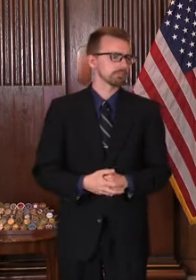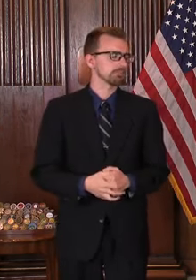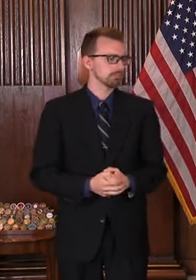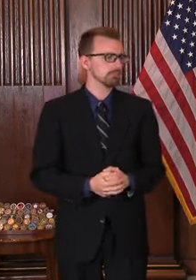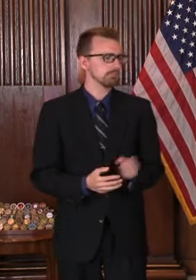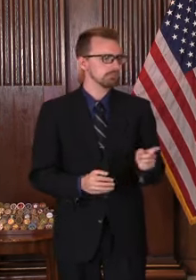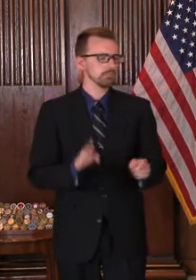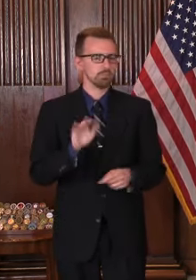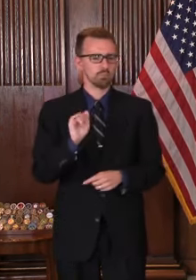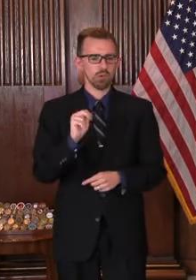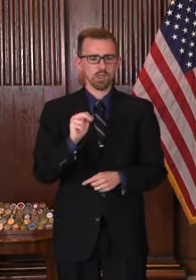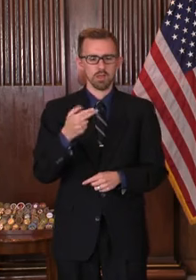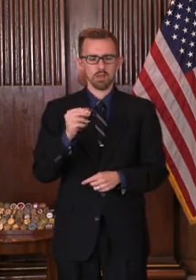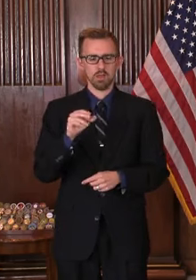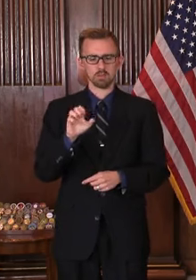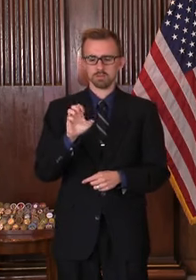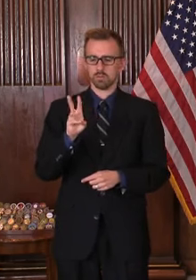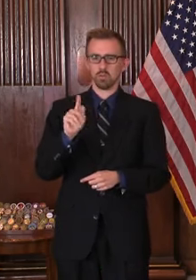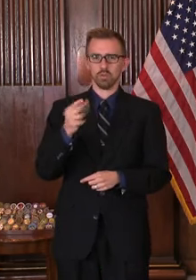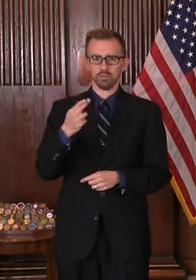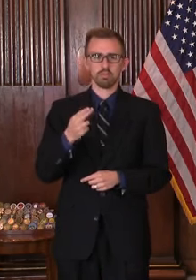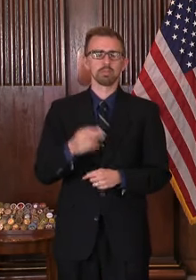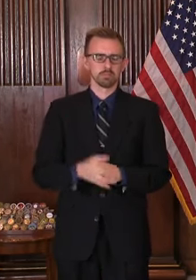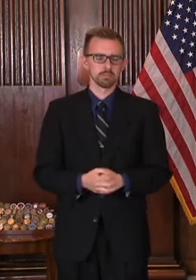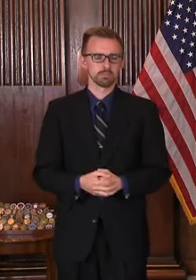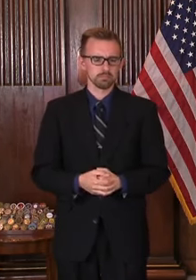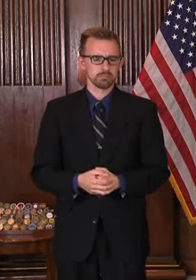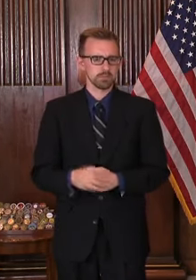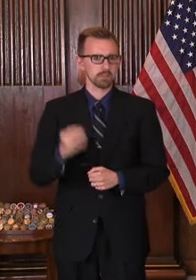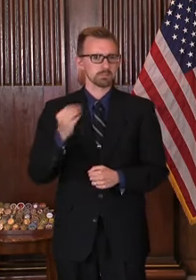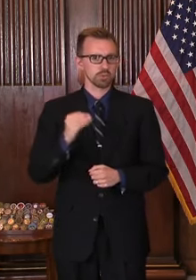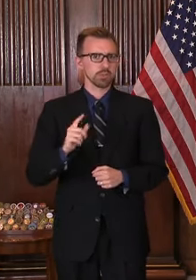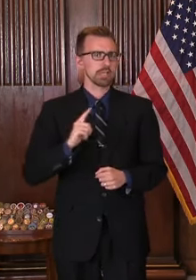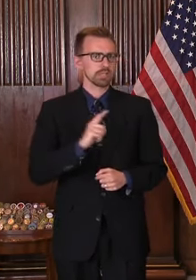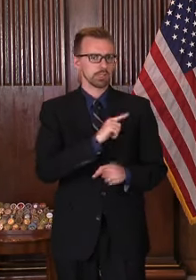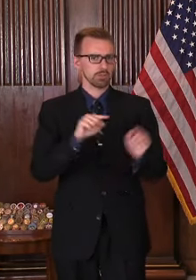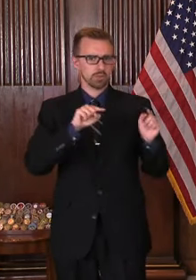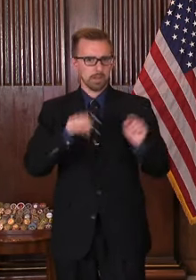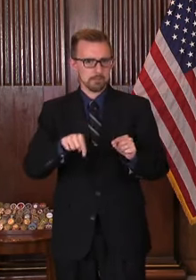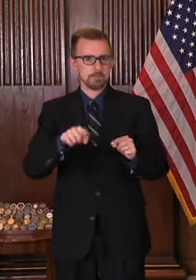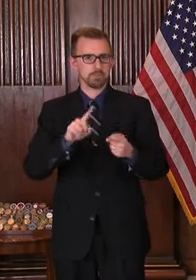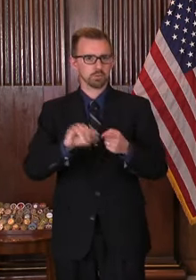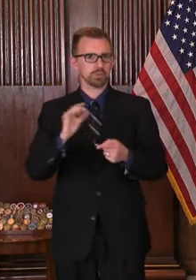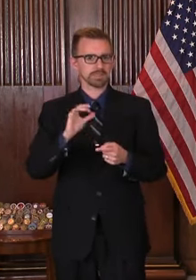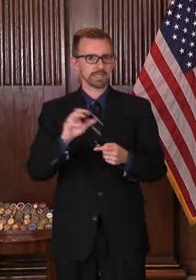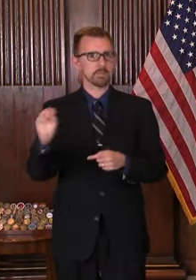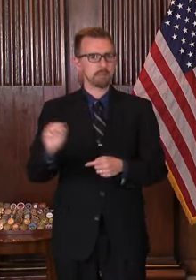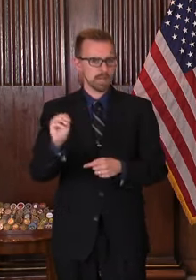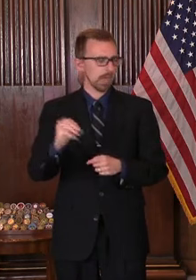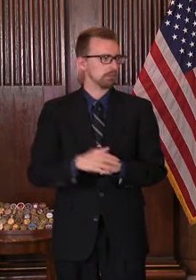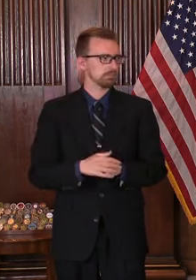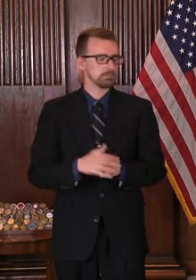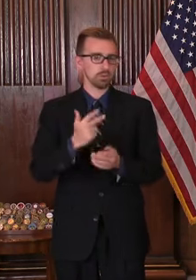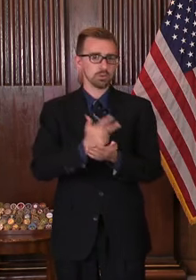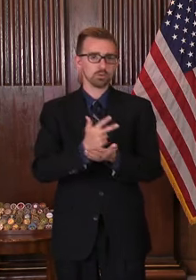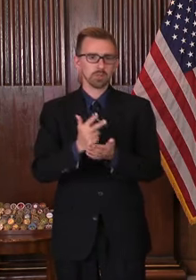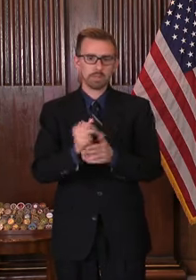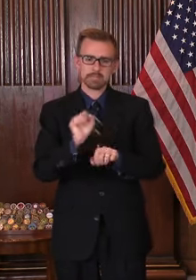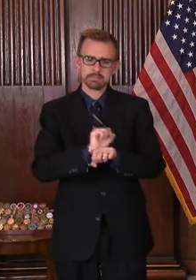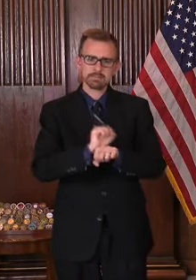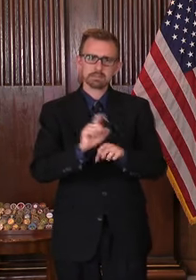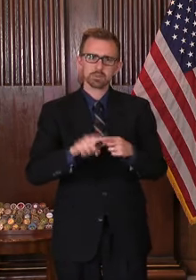from Brian Hosworth, Missouri Net. Governor Parson, Missouri lawmakers return here to Jefferson City on Monday and have just 3 weeks to finish their